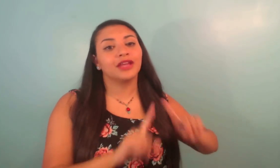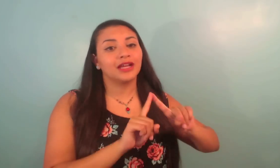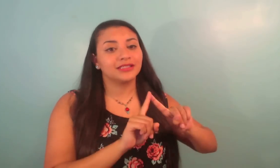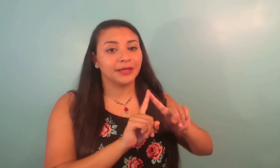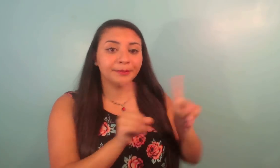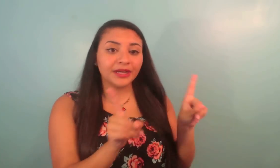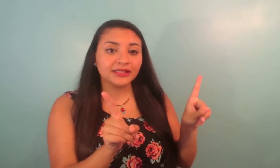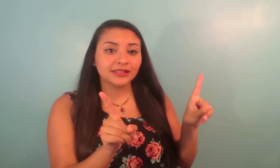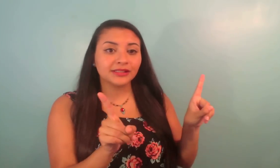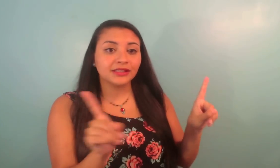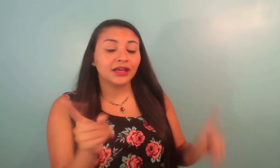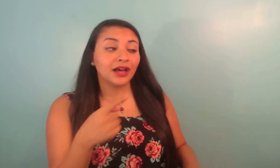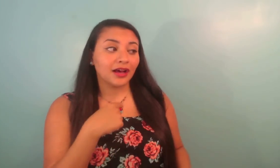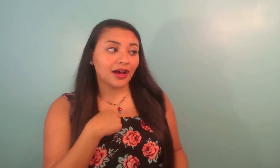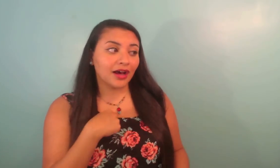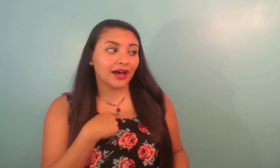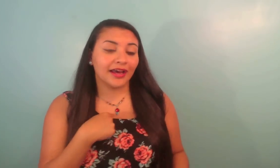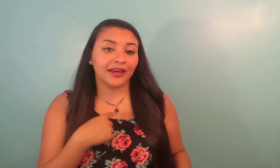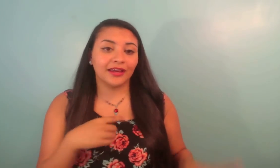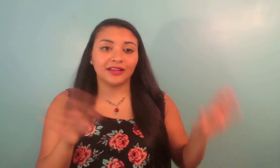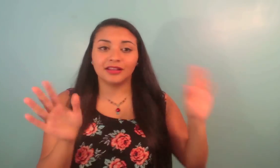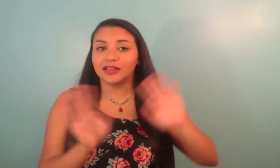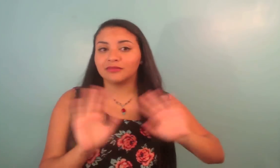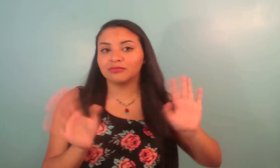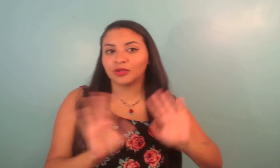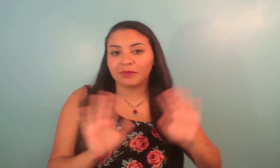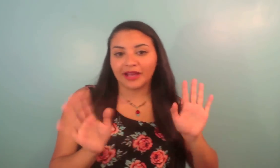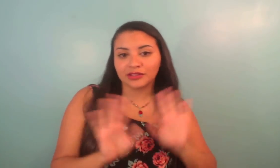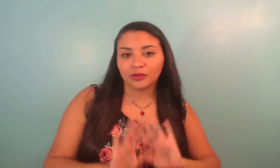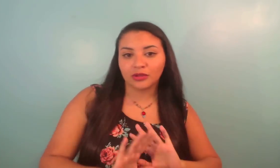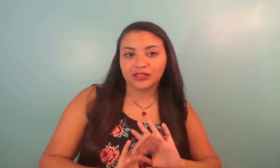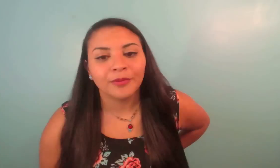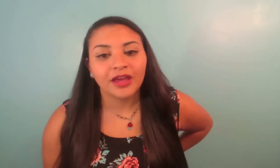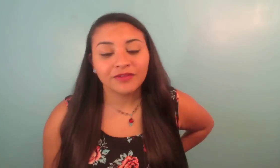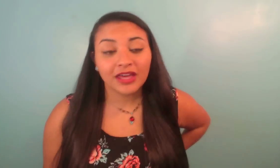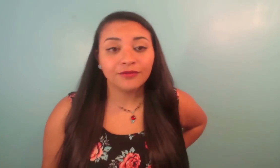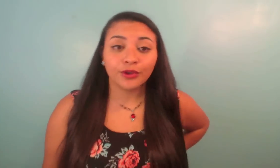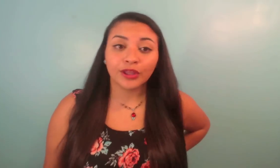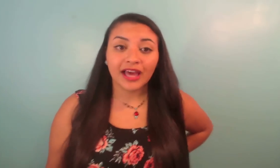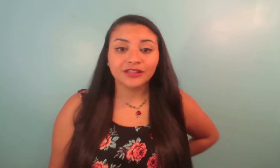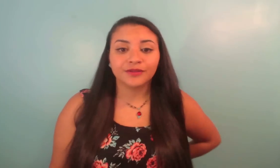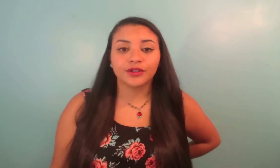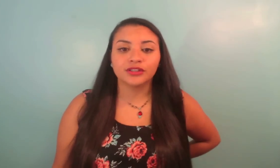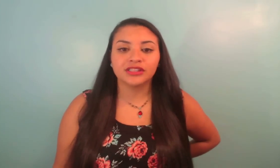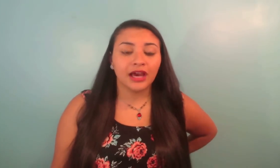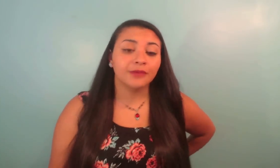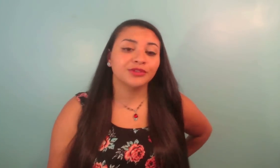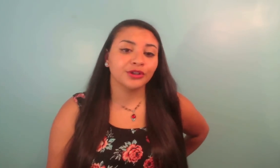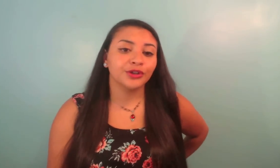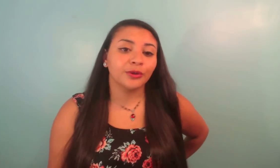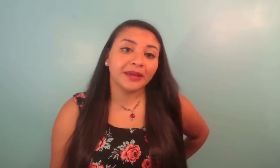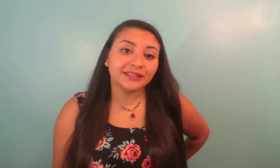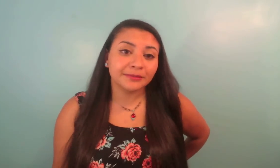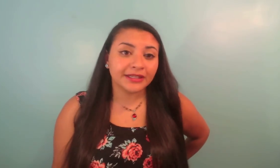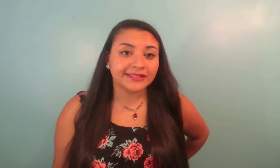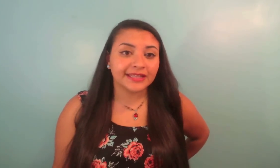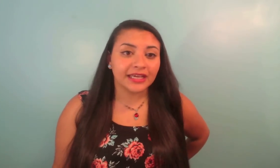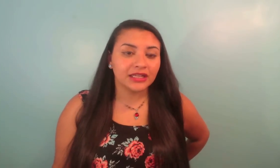I signed butts. I, and then it goes back to the chorus. And then for the last verse, I'm sure you'll make somebody's night.